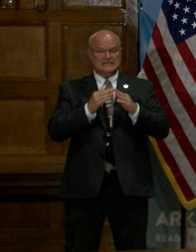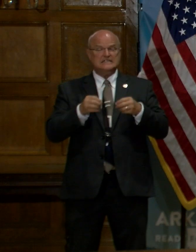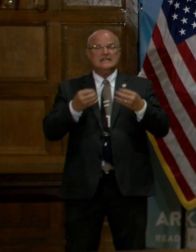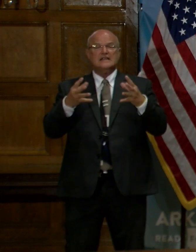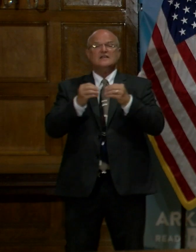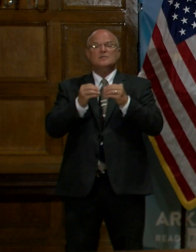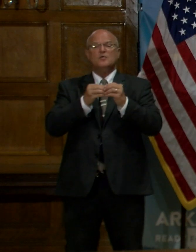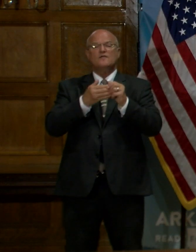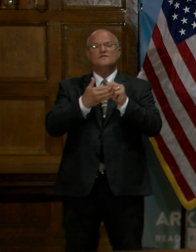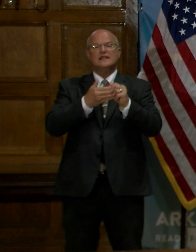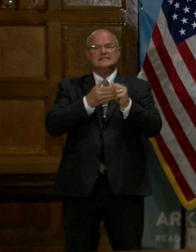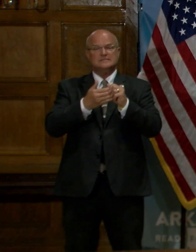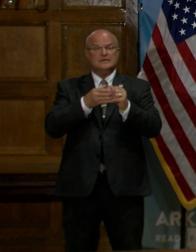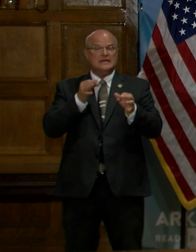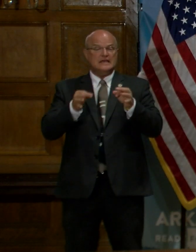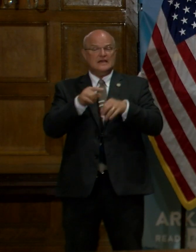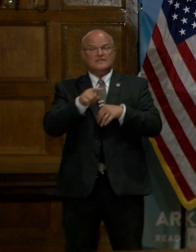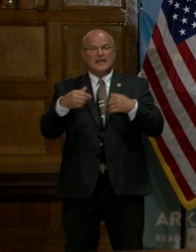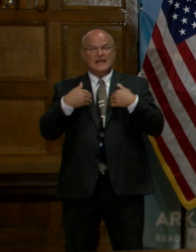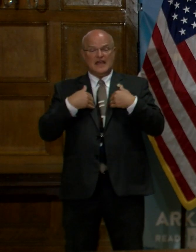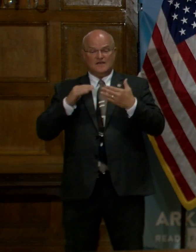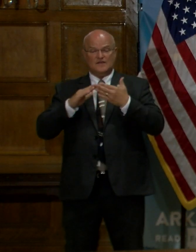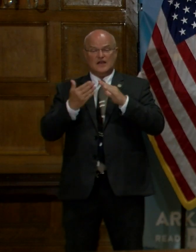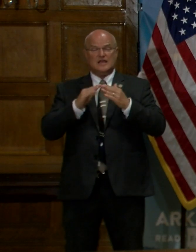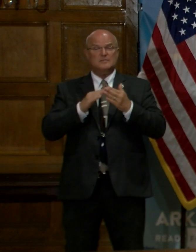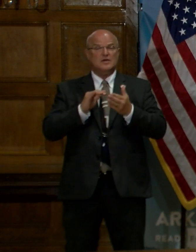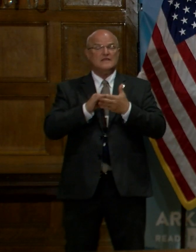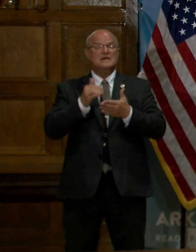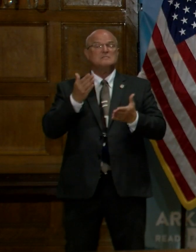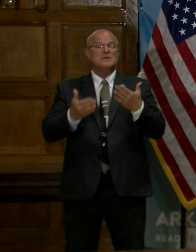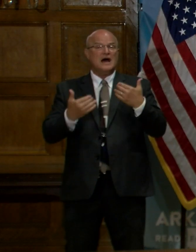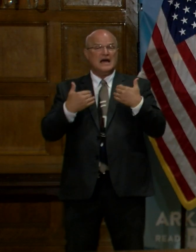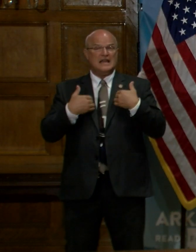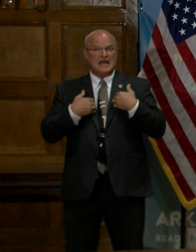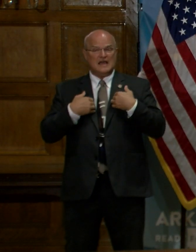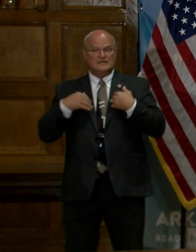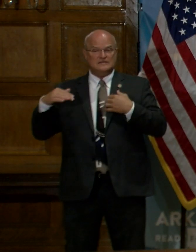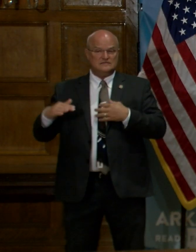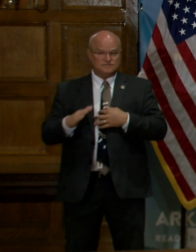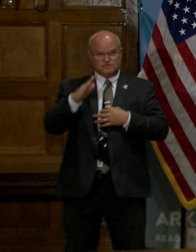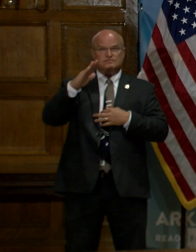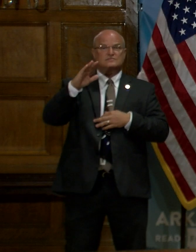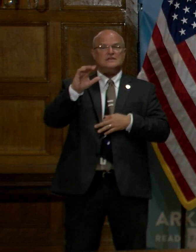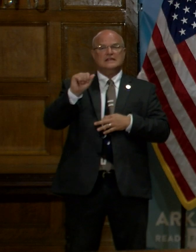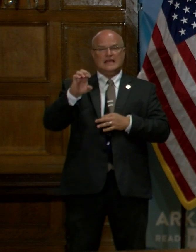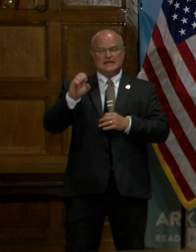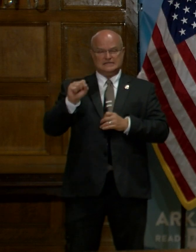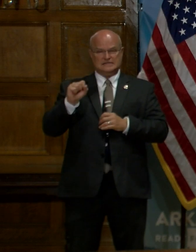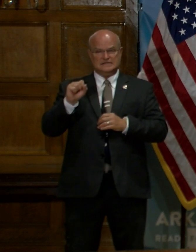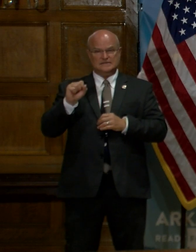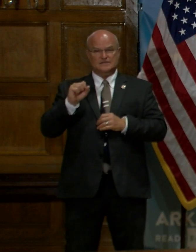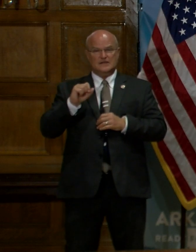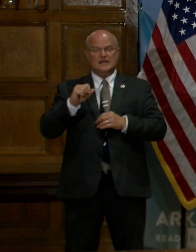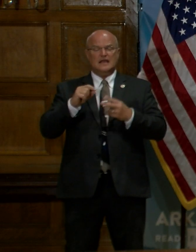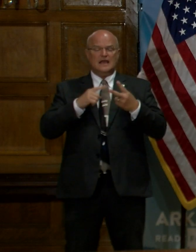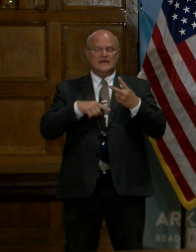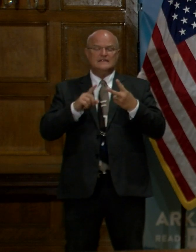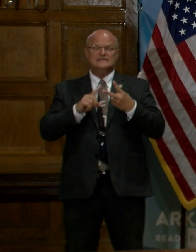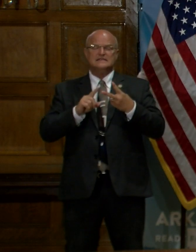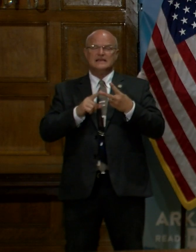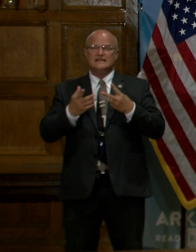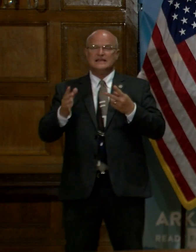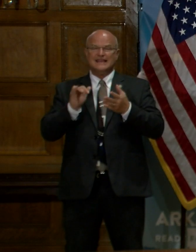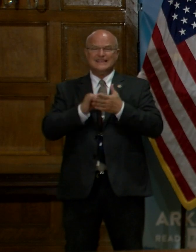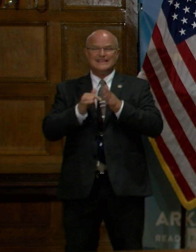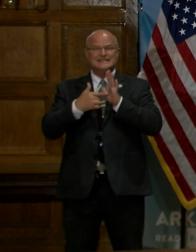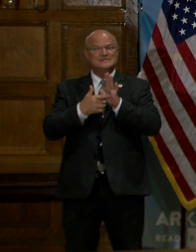give them more flexibility if they have a community in which they might have a surge in cases. And the second point, of course,